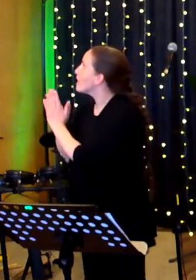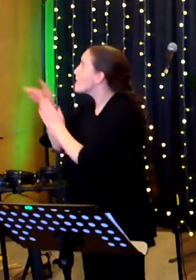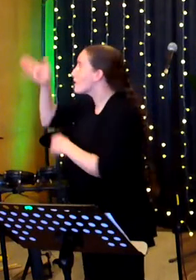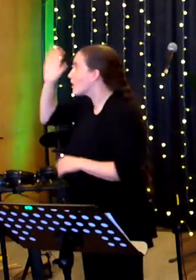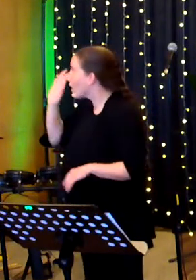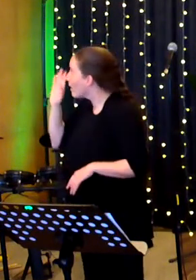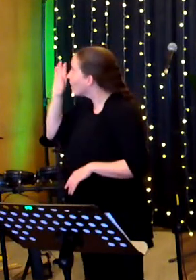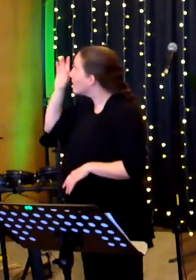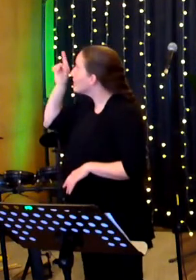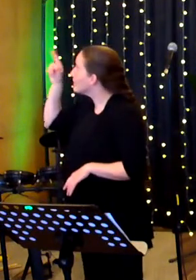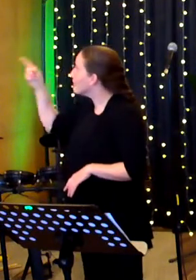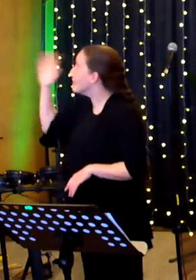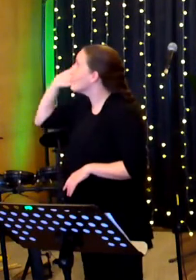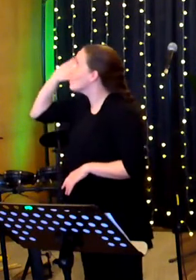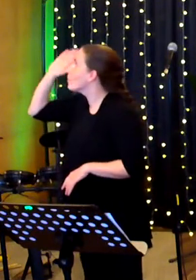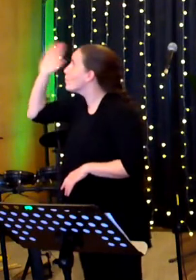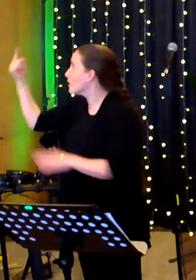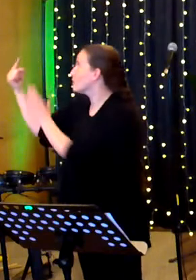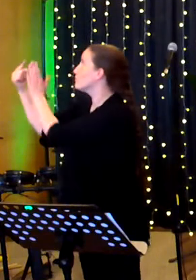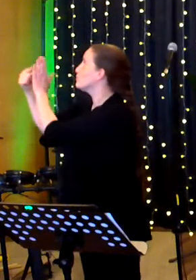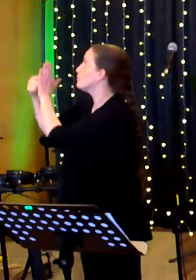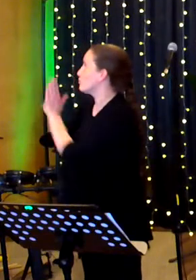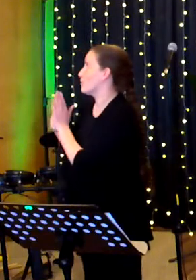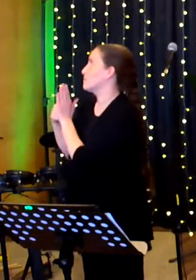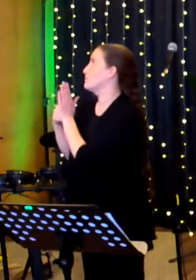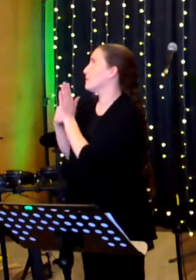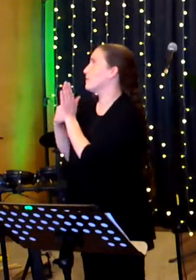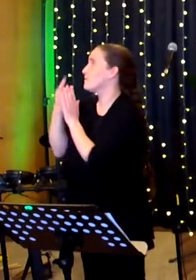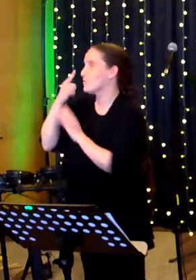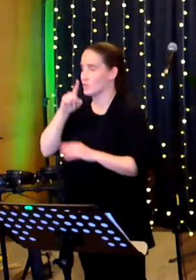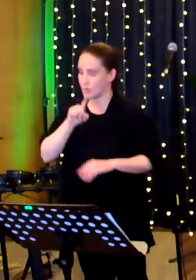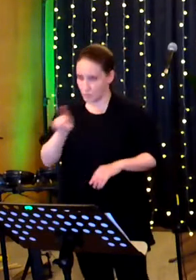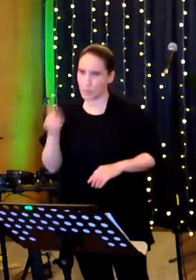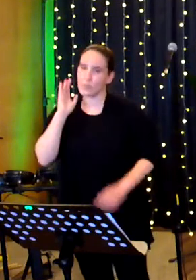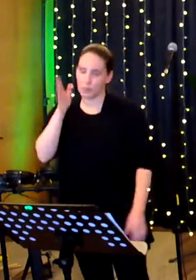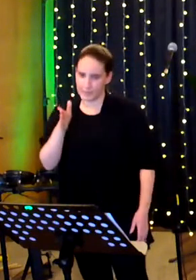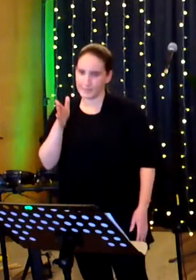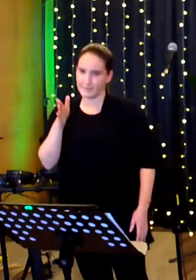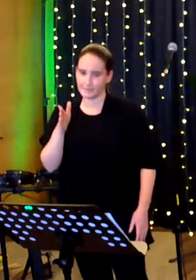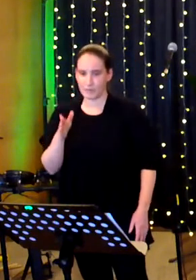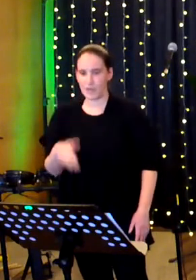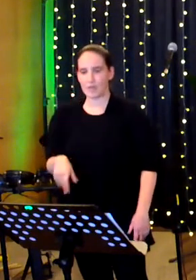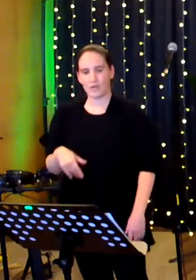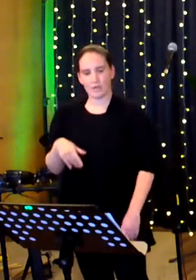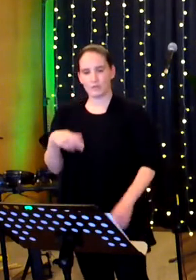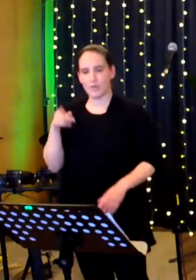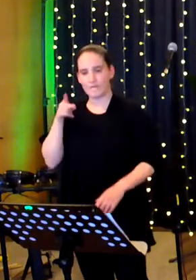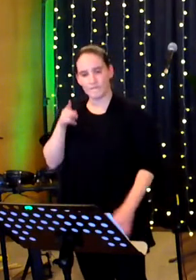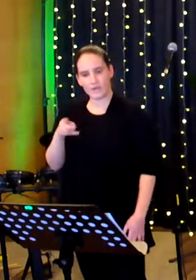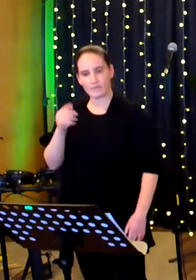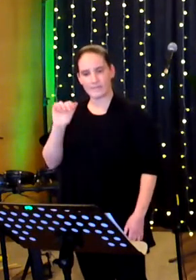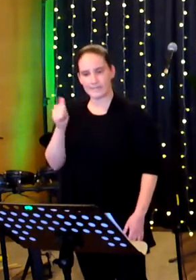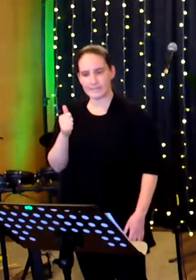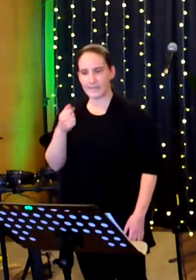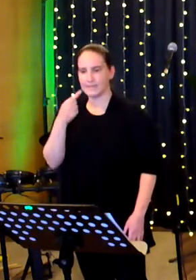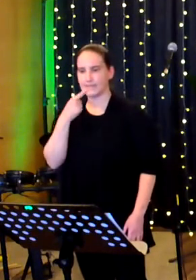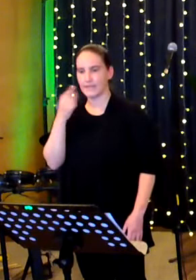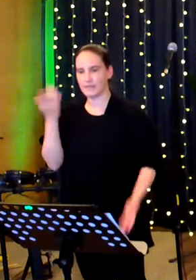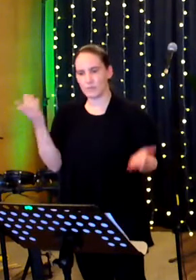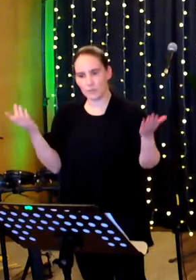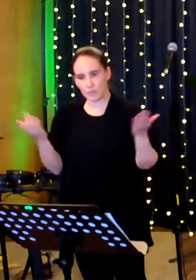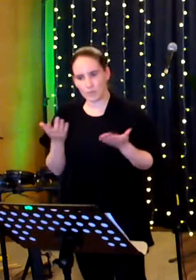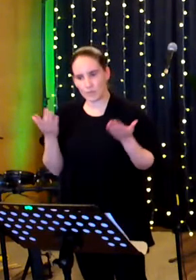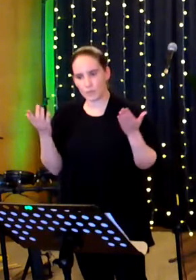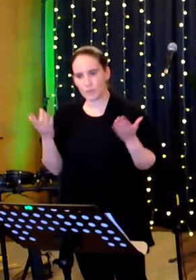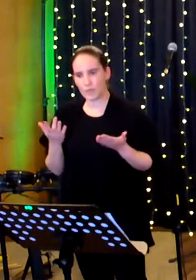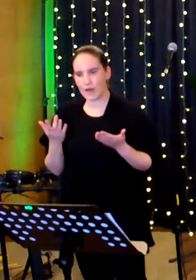to you. And so then verse 10 says, "A hand touched me and set me trembling